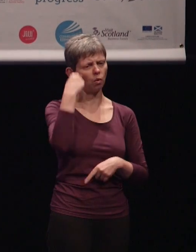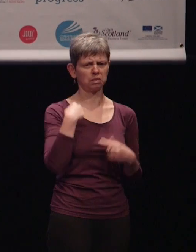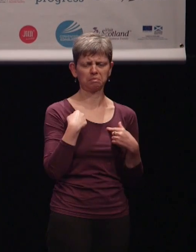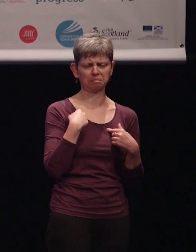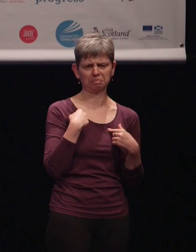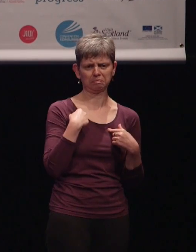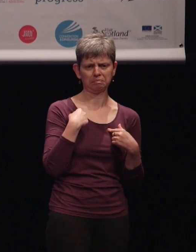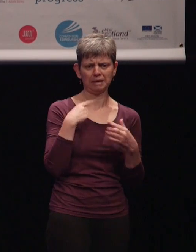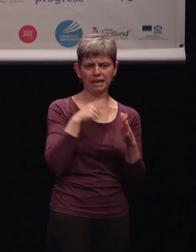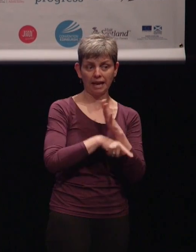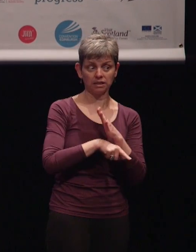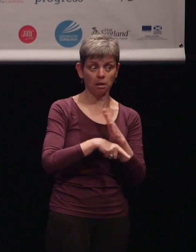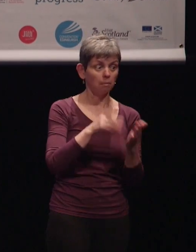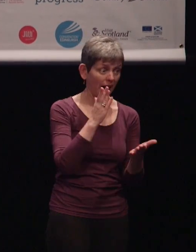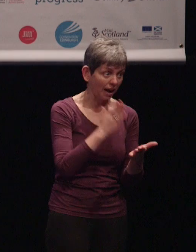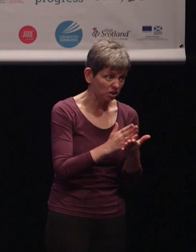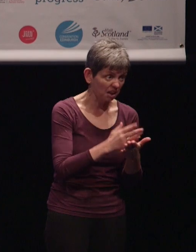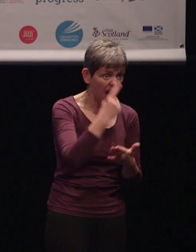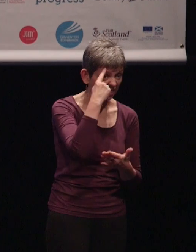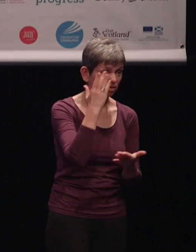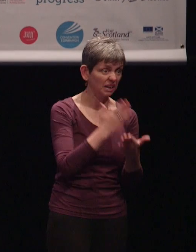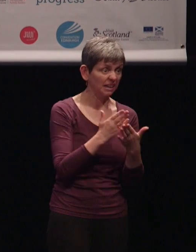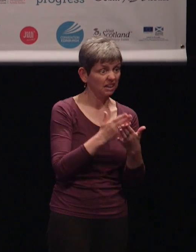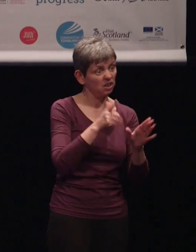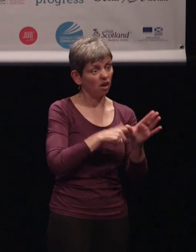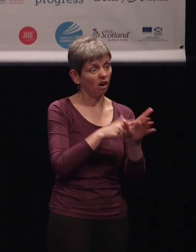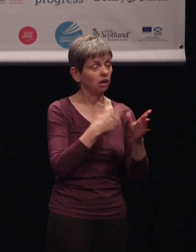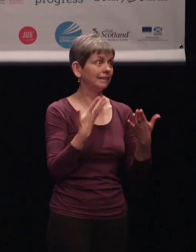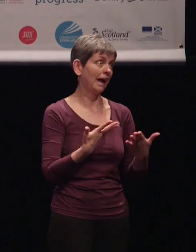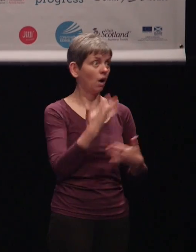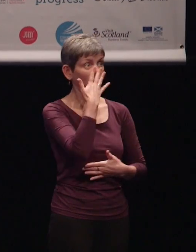late. Now I think I was very young, because I'm 53 now.